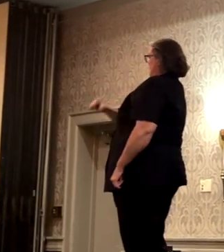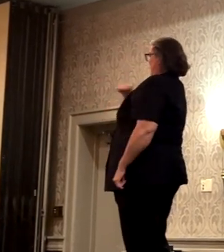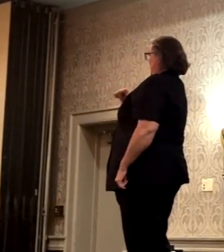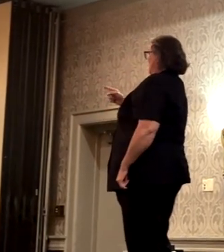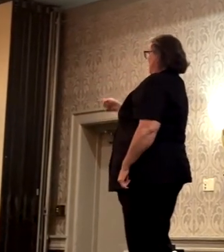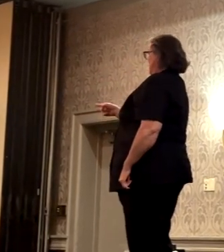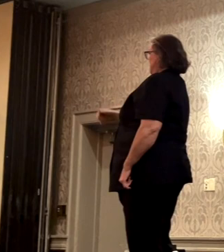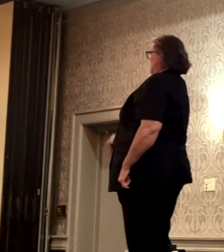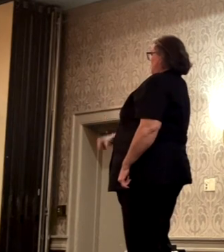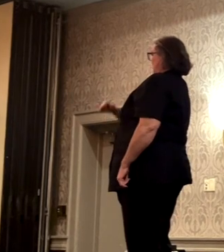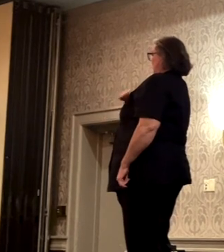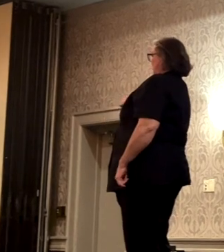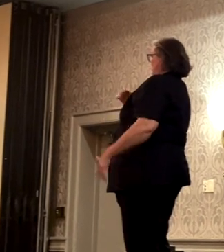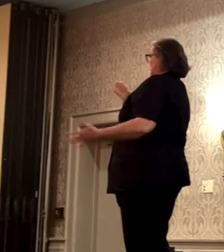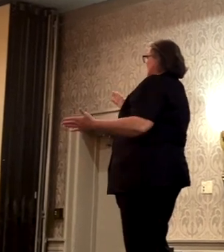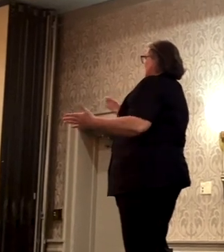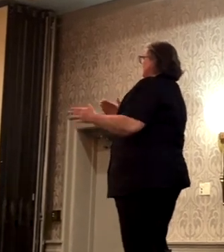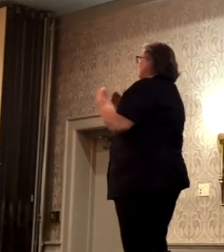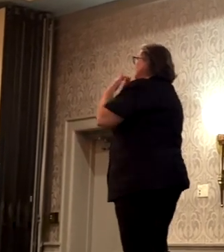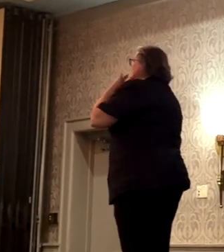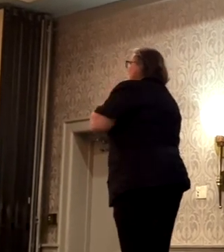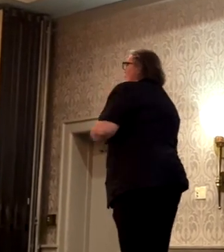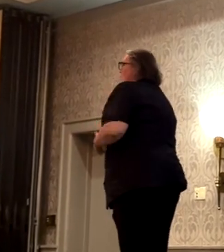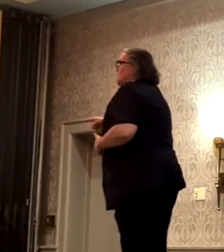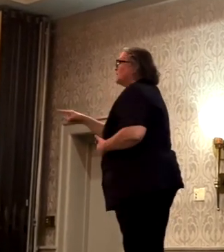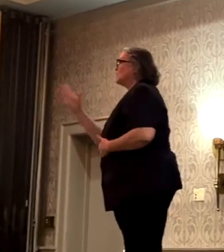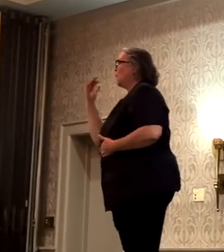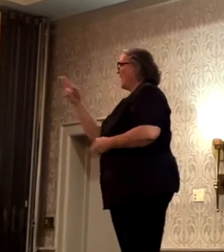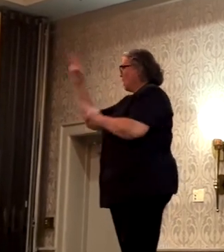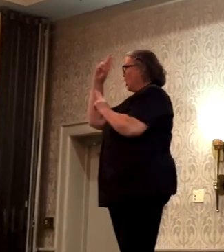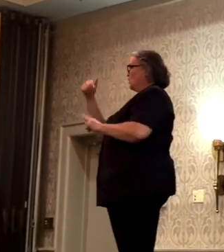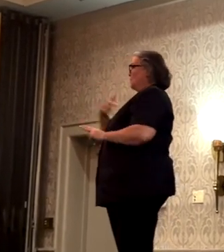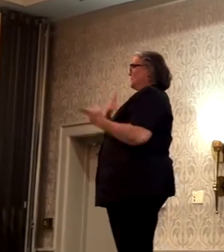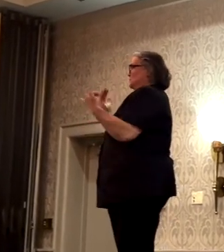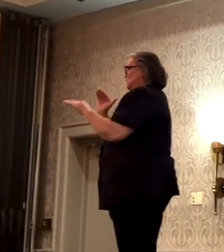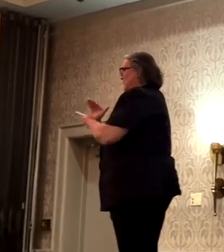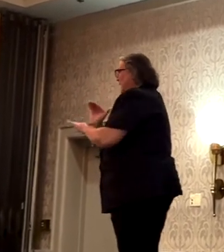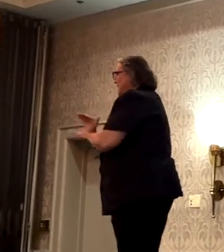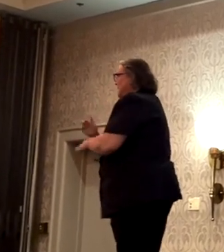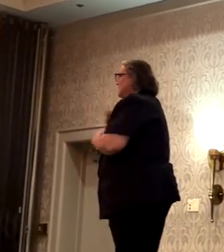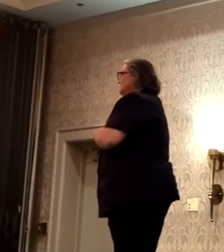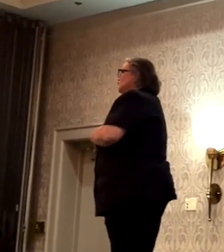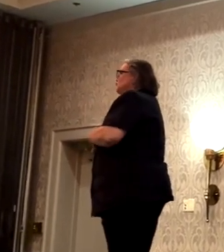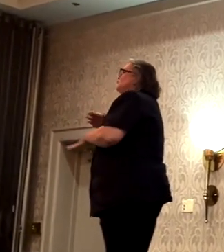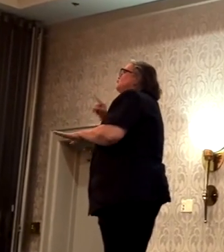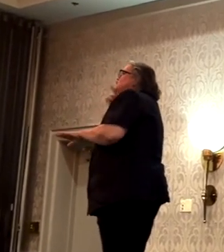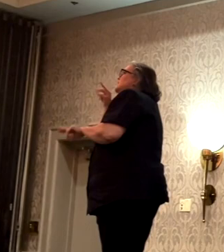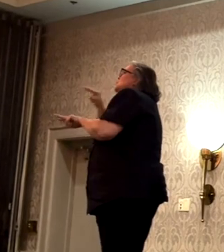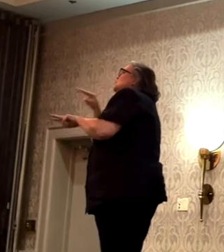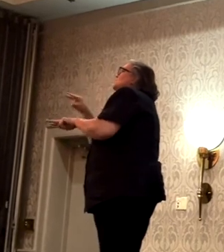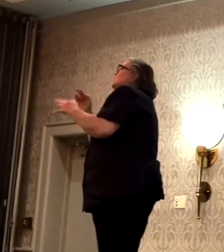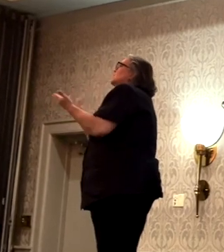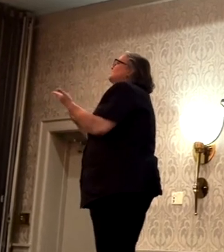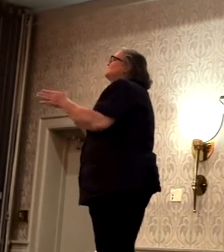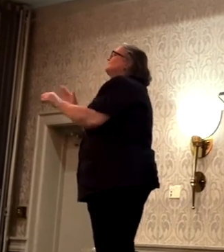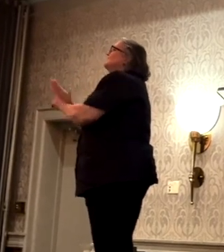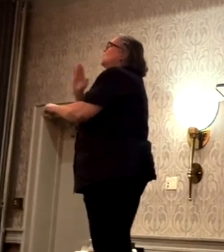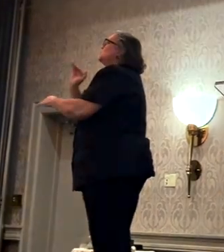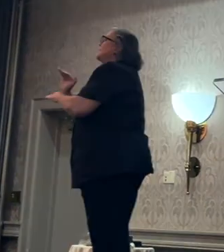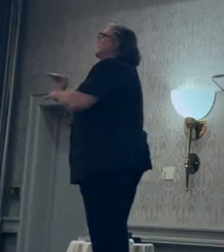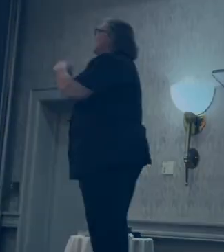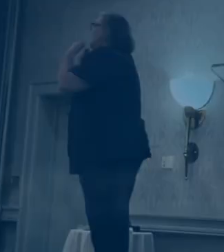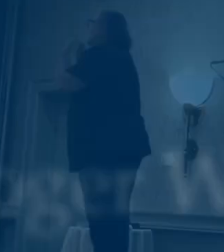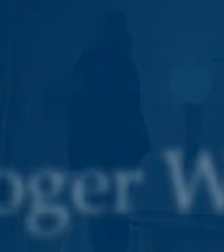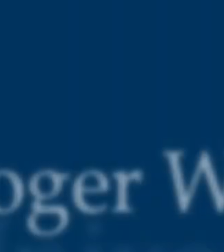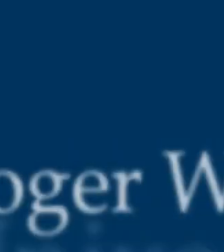I thank all of you for honoring me this evening, and I really look forward to the rest of the evening. Thank you.